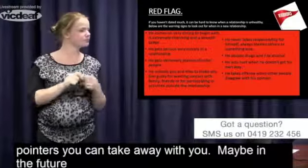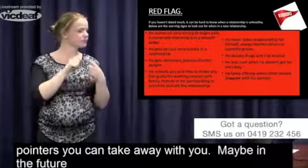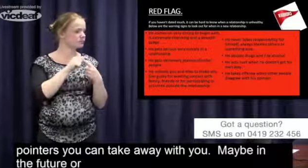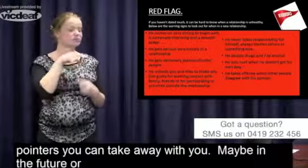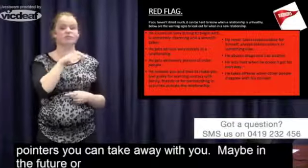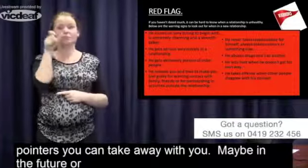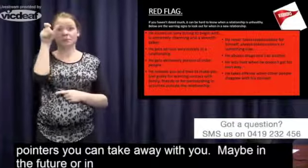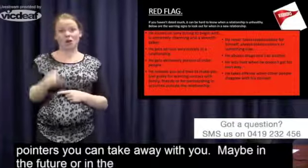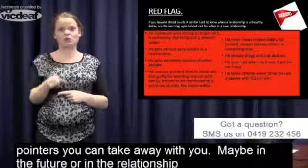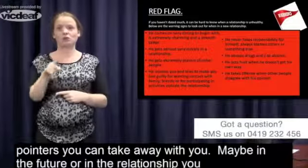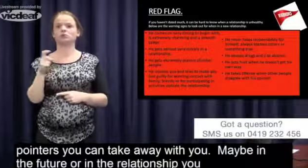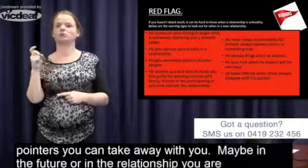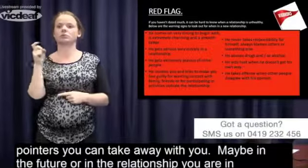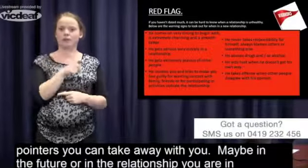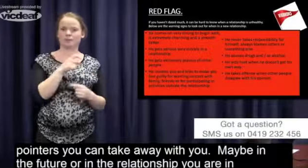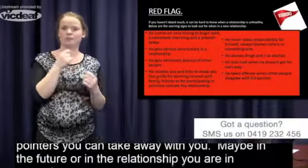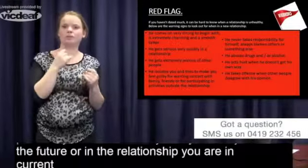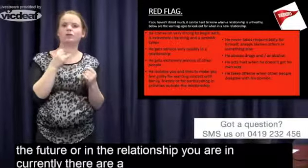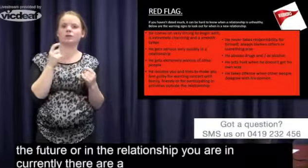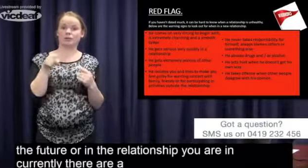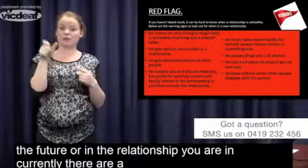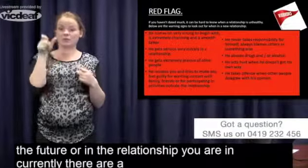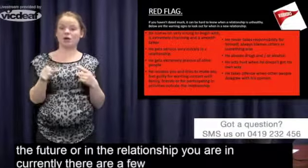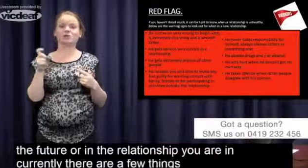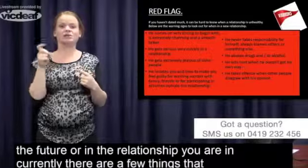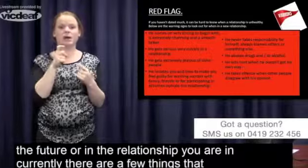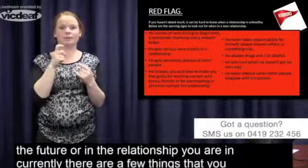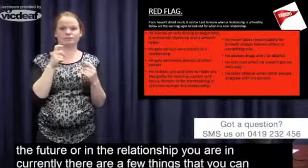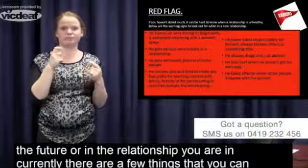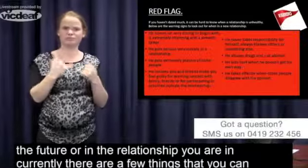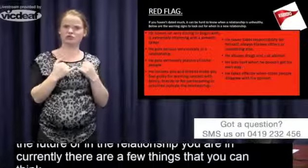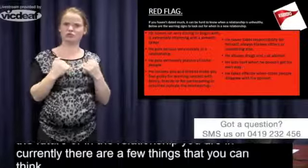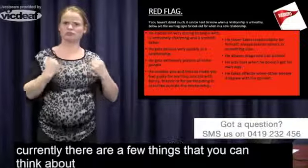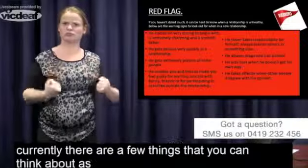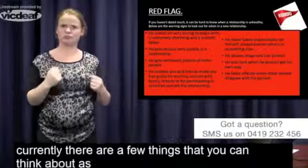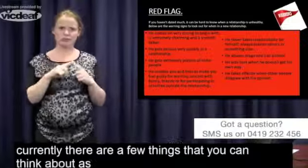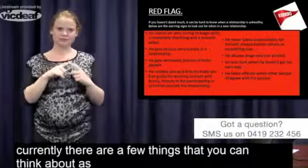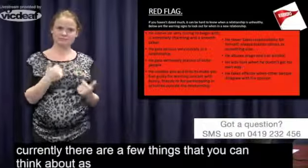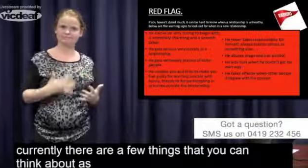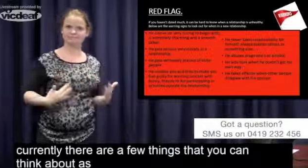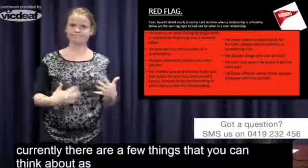there are a few things that you can think about as to whether or not you're in a healthy or not healthy relationship.